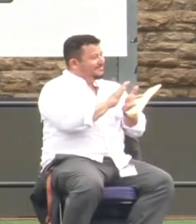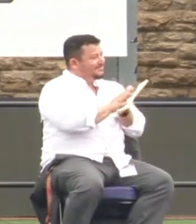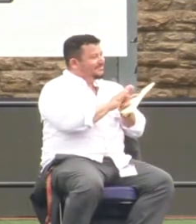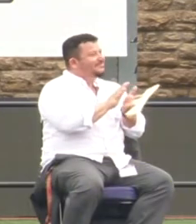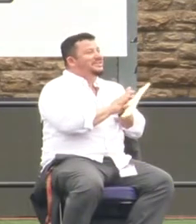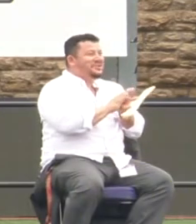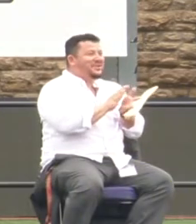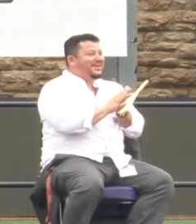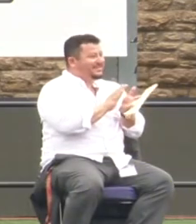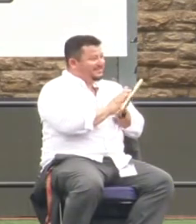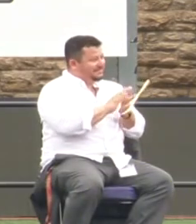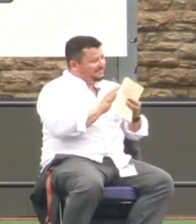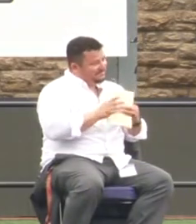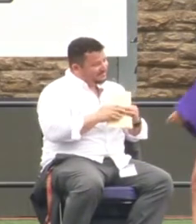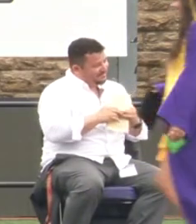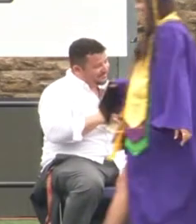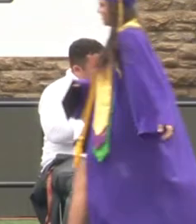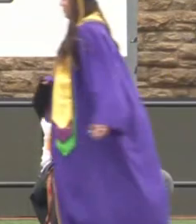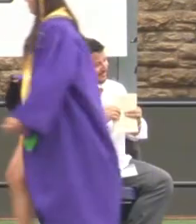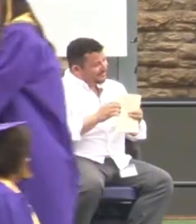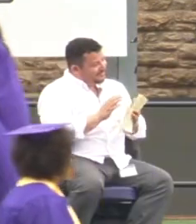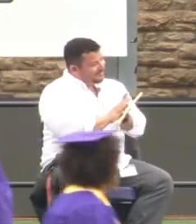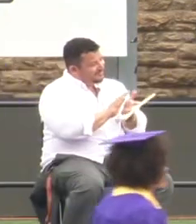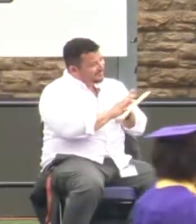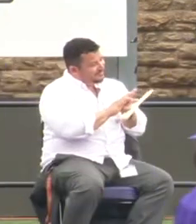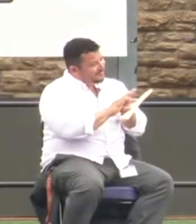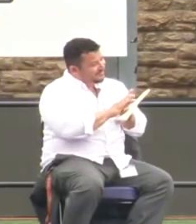Abdul Muhammad Syed.